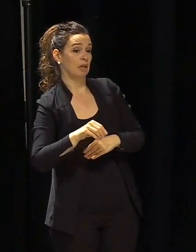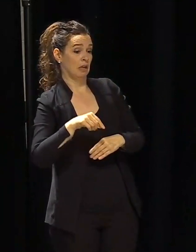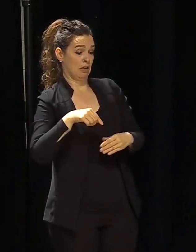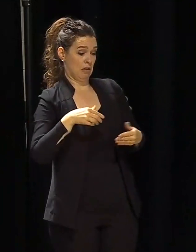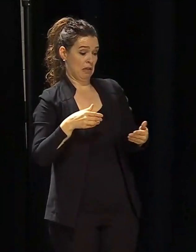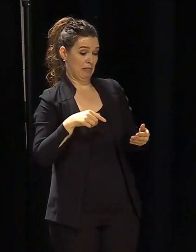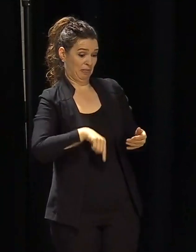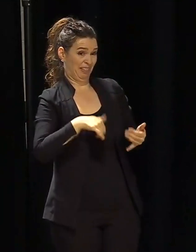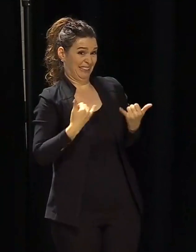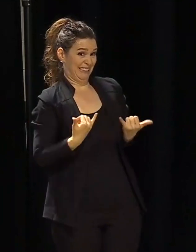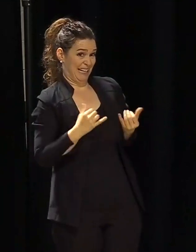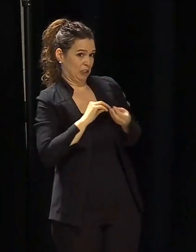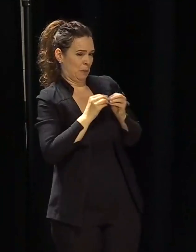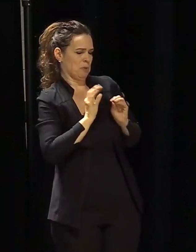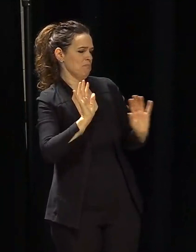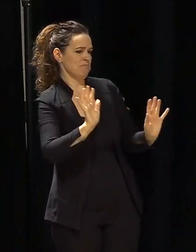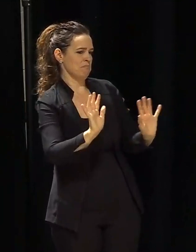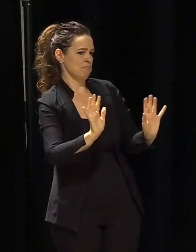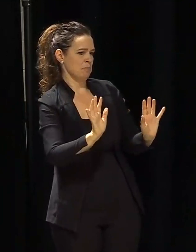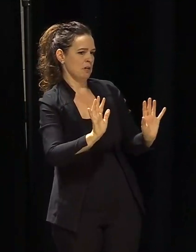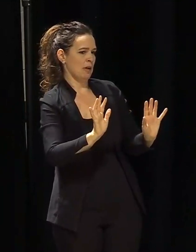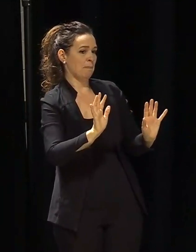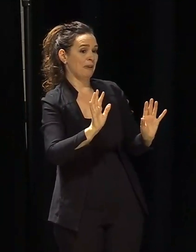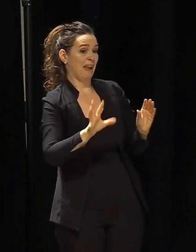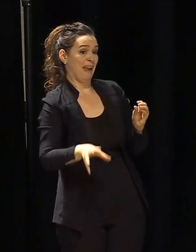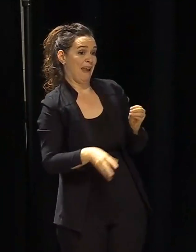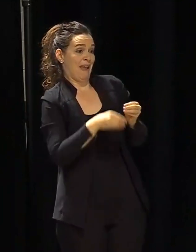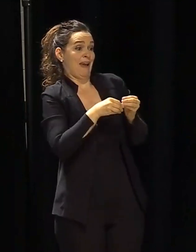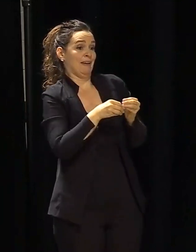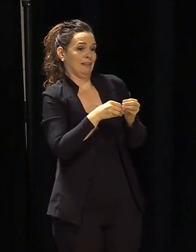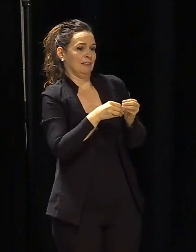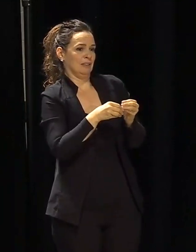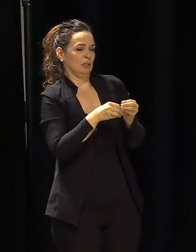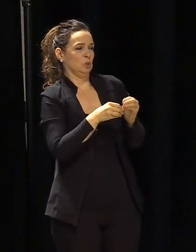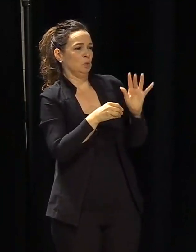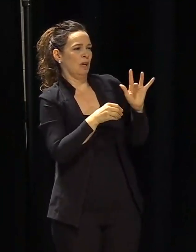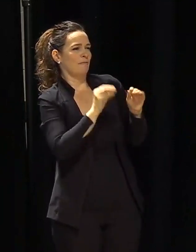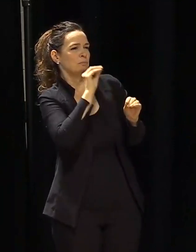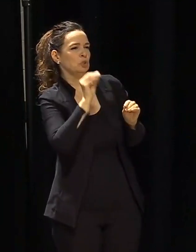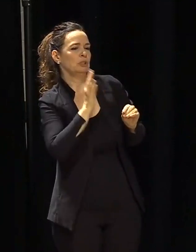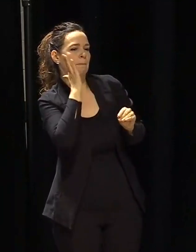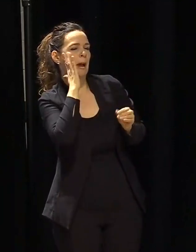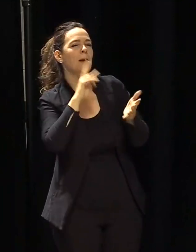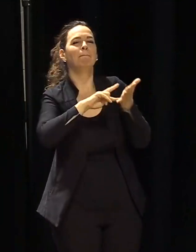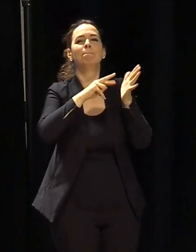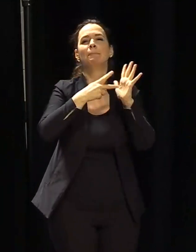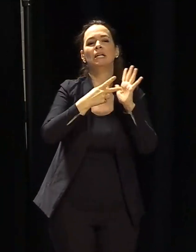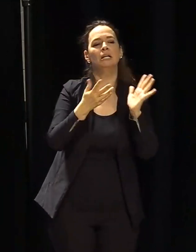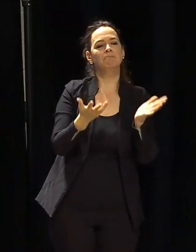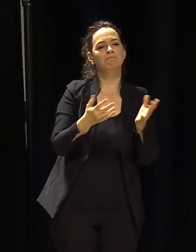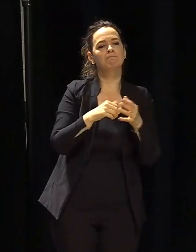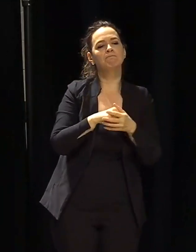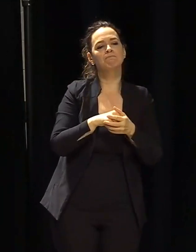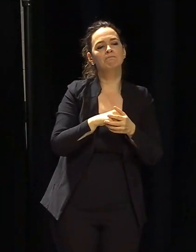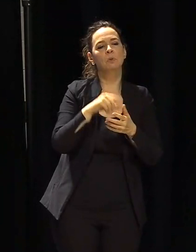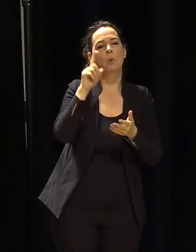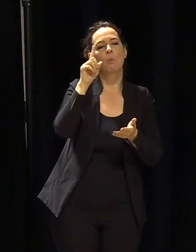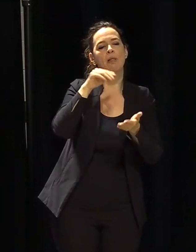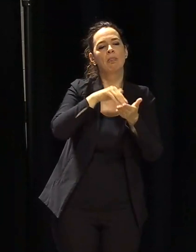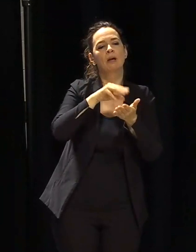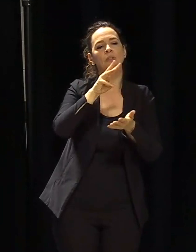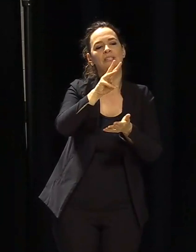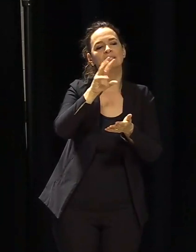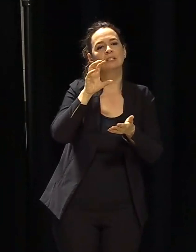saying you need to prepare for. So if you have 1,600 beds essentially outside of the VA hospital in Onondaga